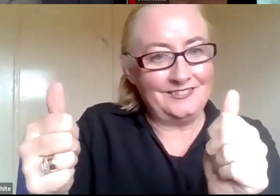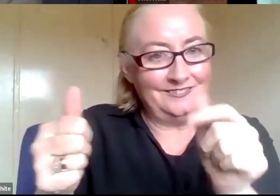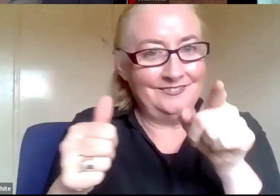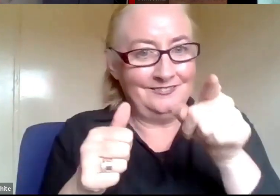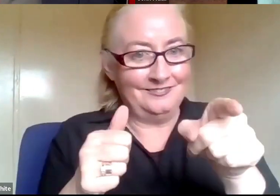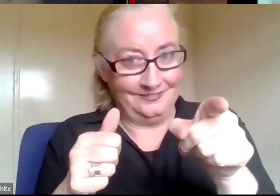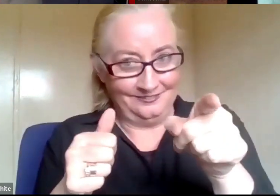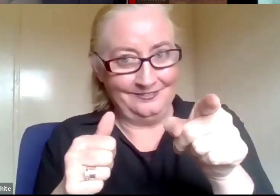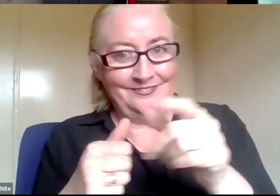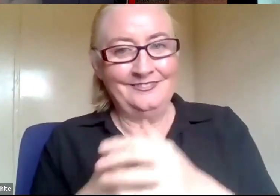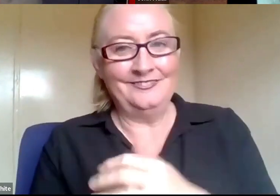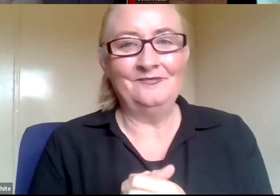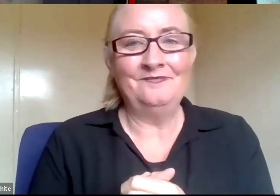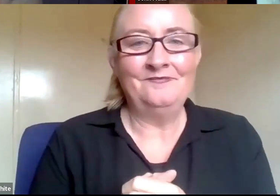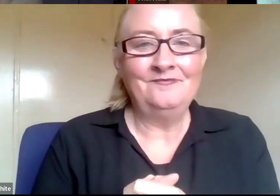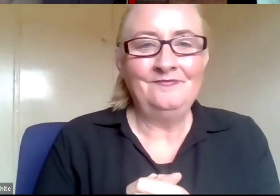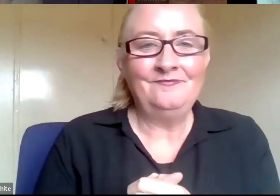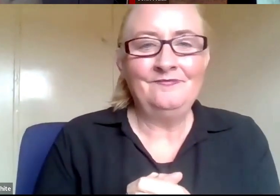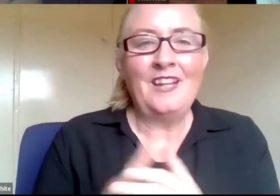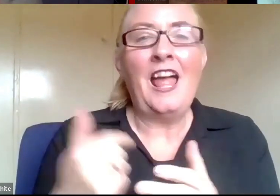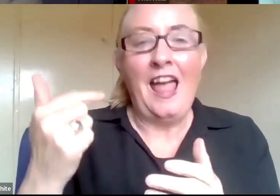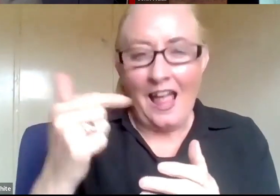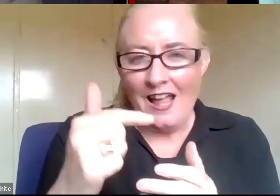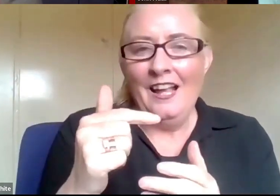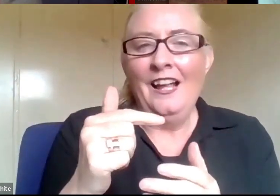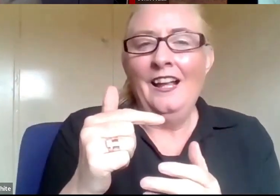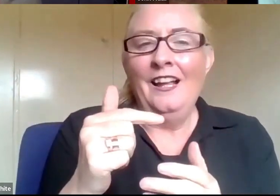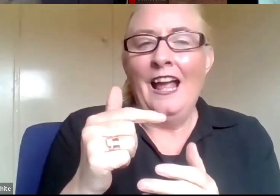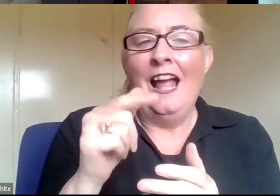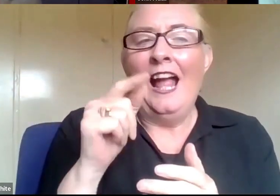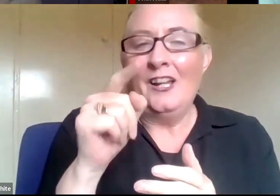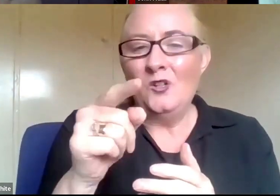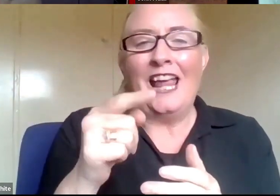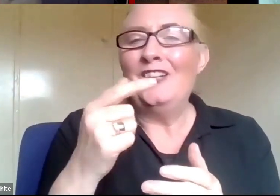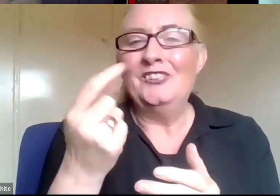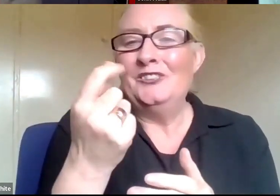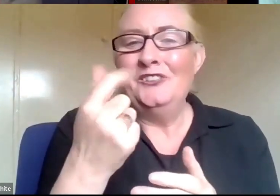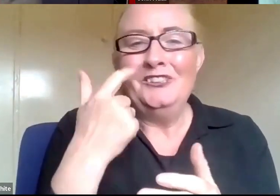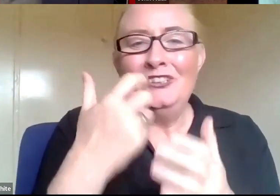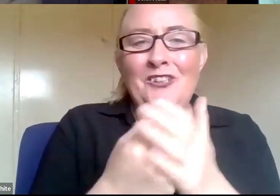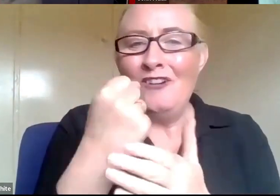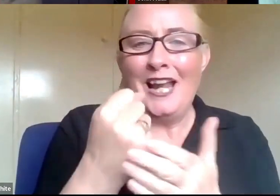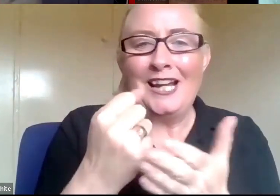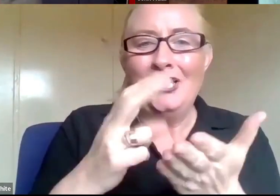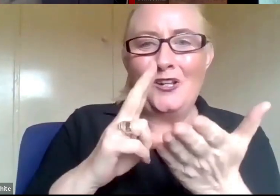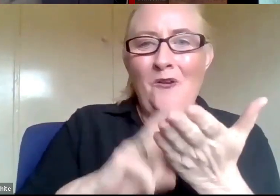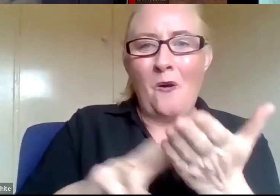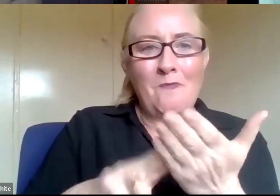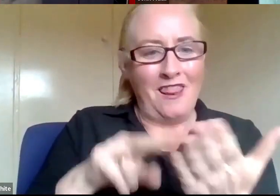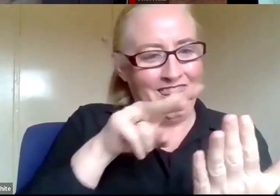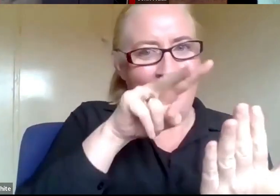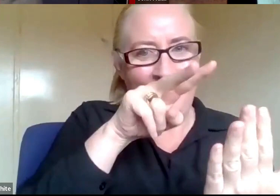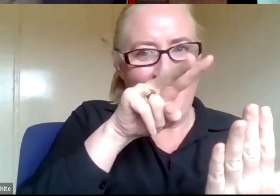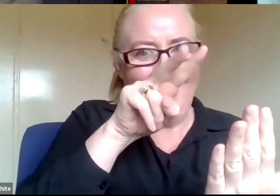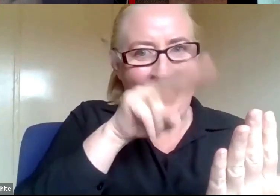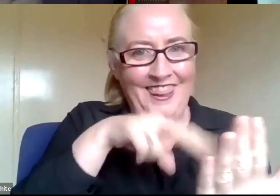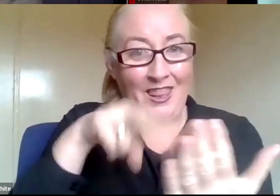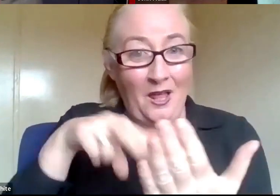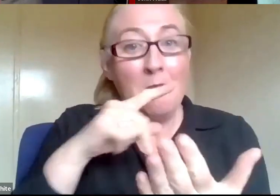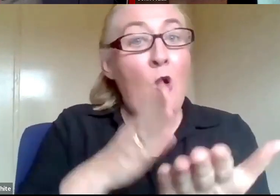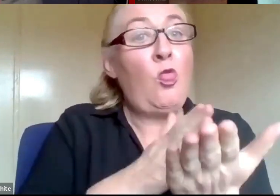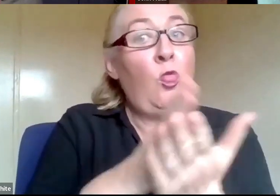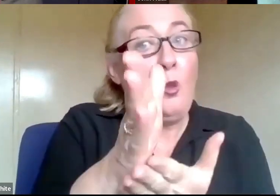One soon discovers as an author, through feedback and all sorts of other things, which are the books that